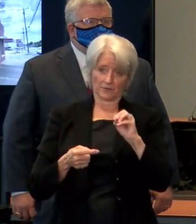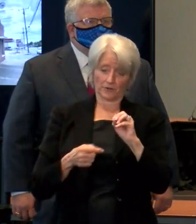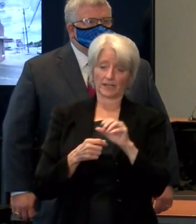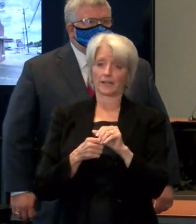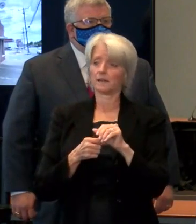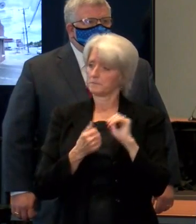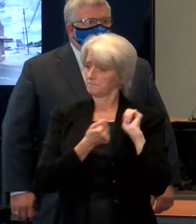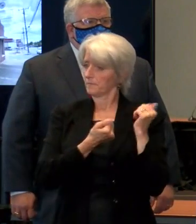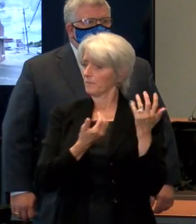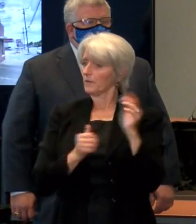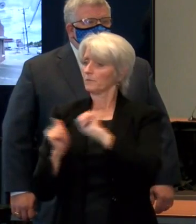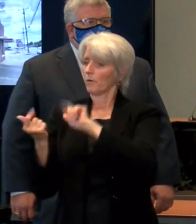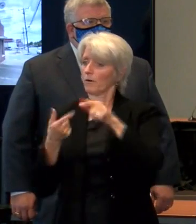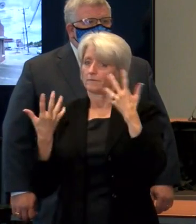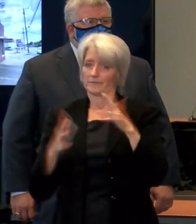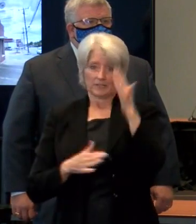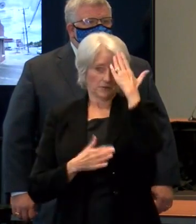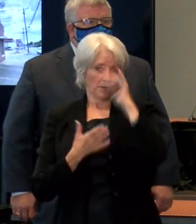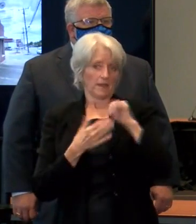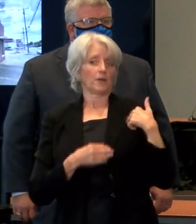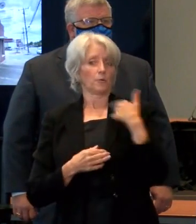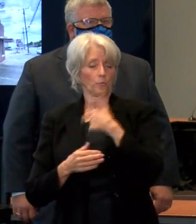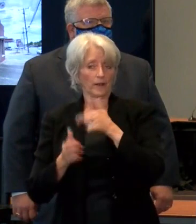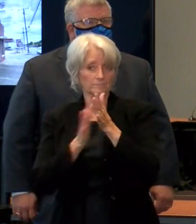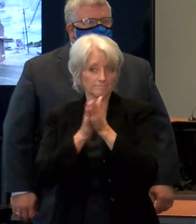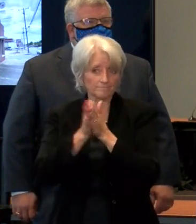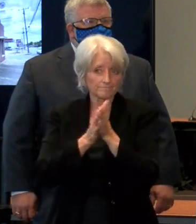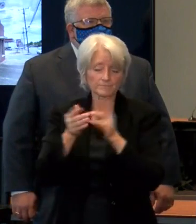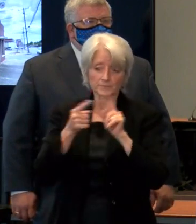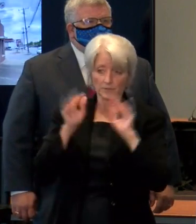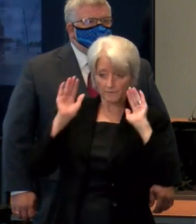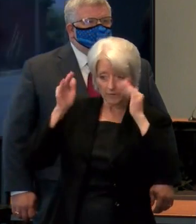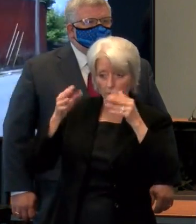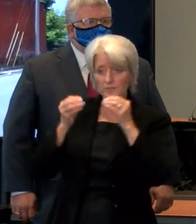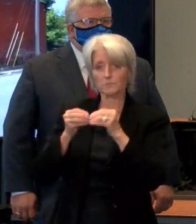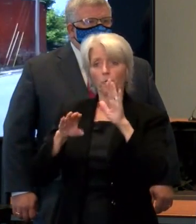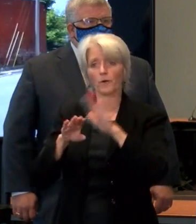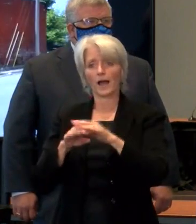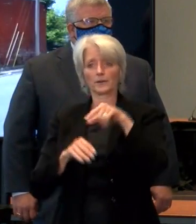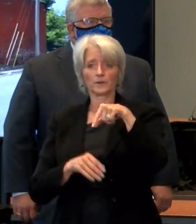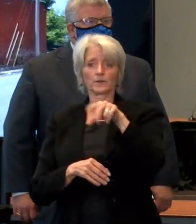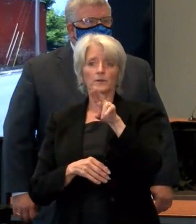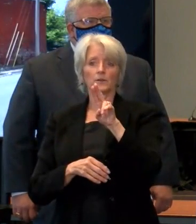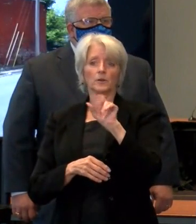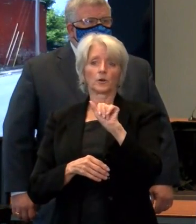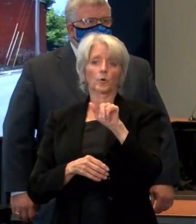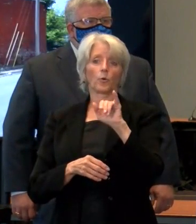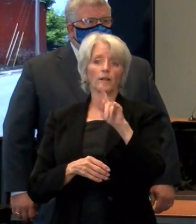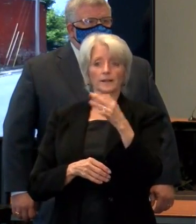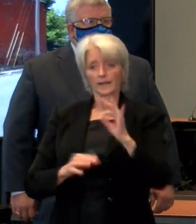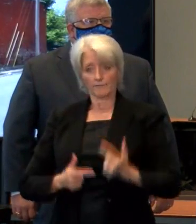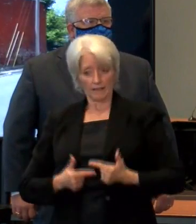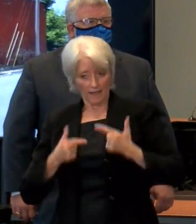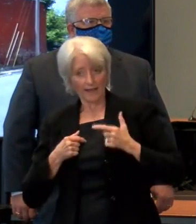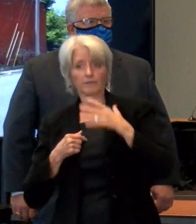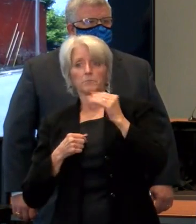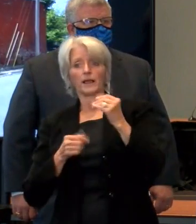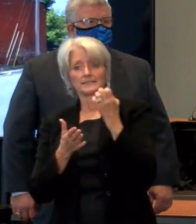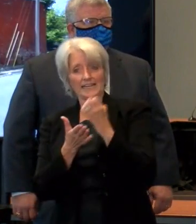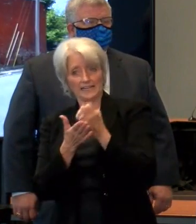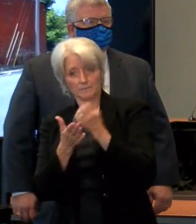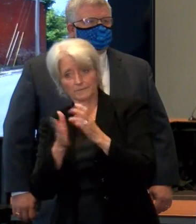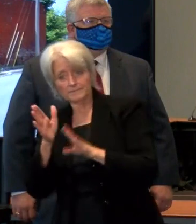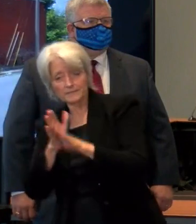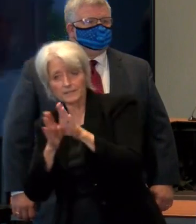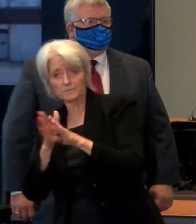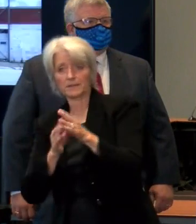are aware, and looking forward to continuing to focus more on efforts with quality of life and place, as well as economic development. That being